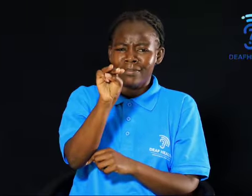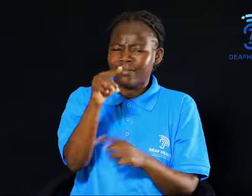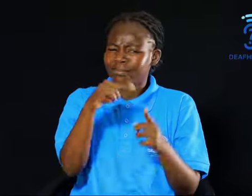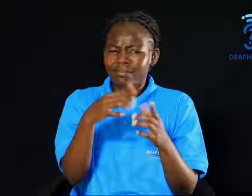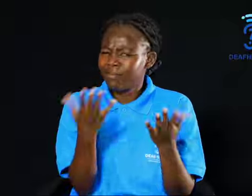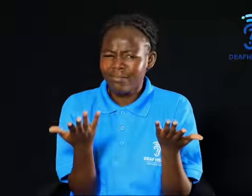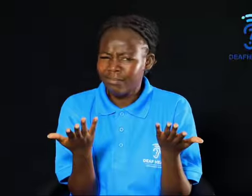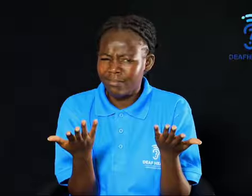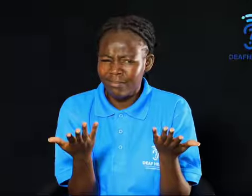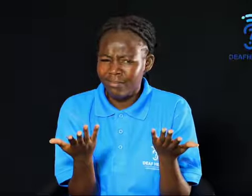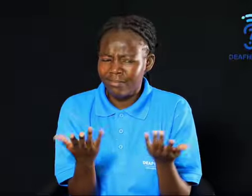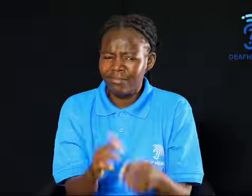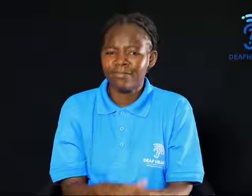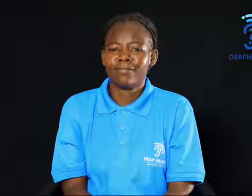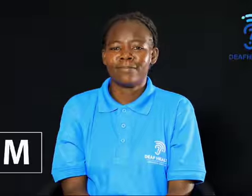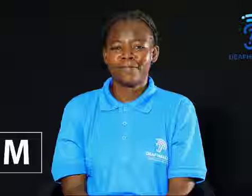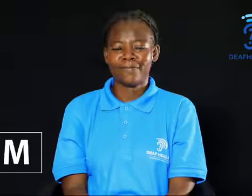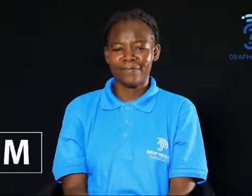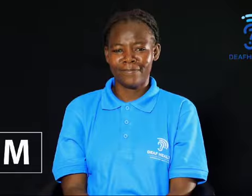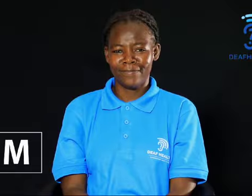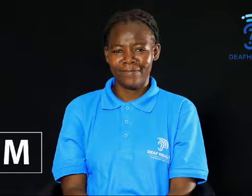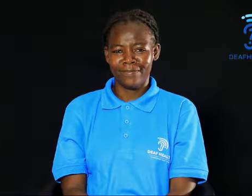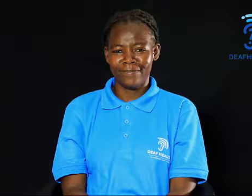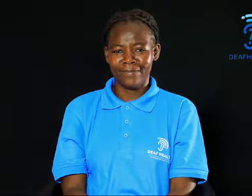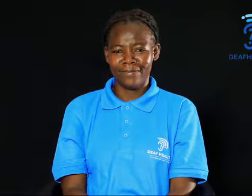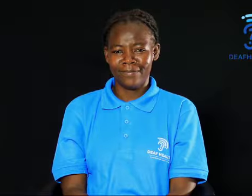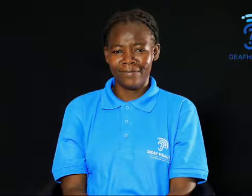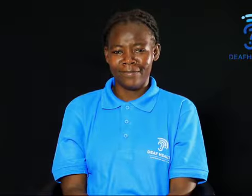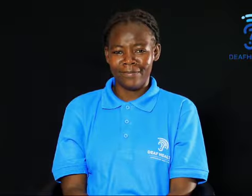And that was 1 million.